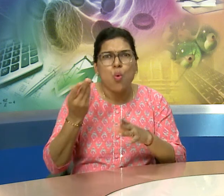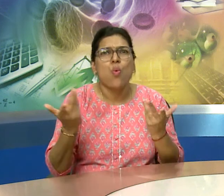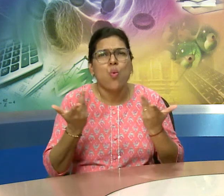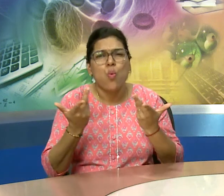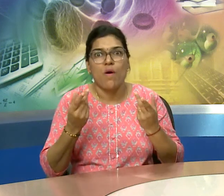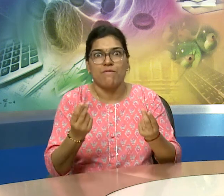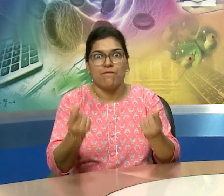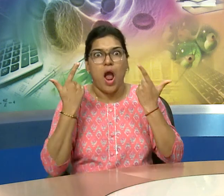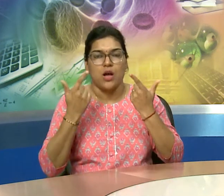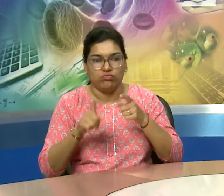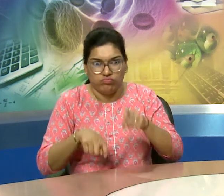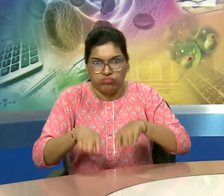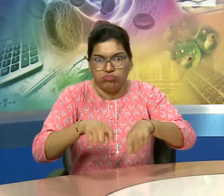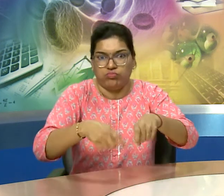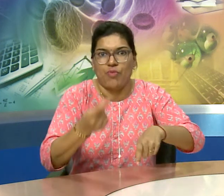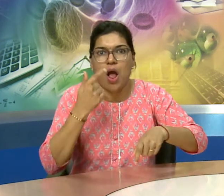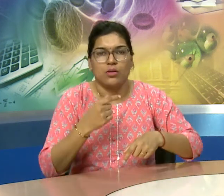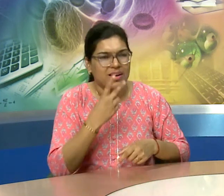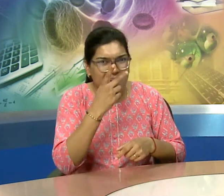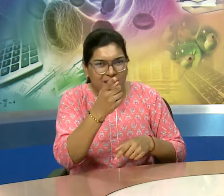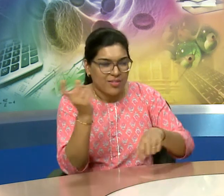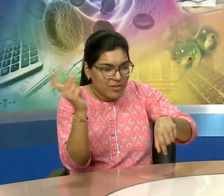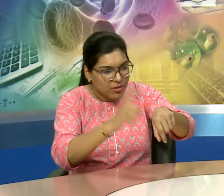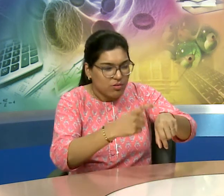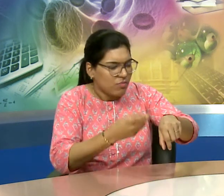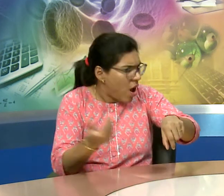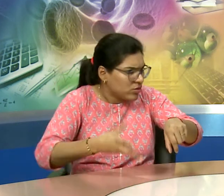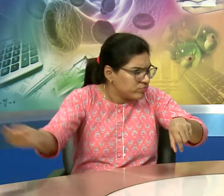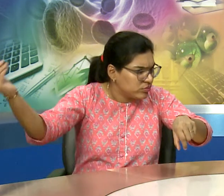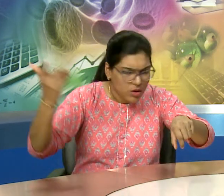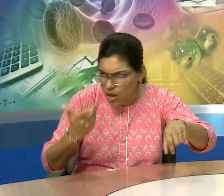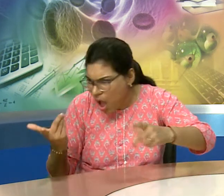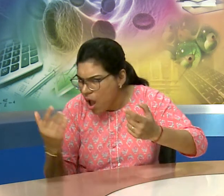So that is the reason that they can move on a wall also. They can move on a ground